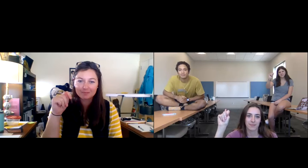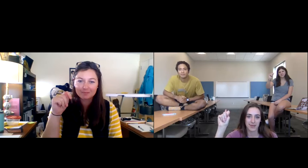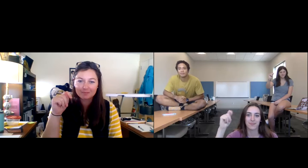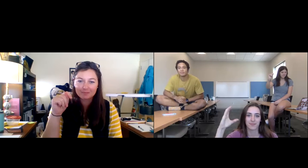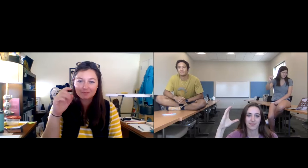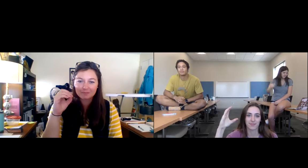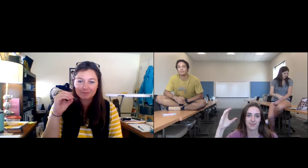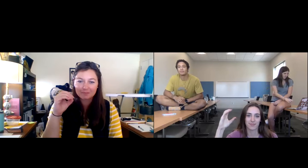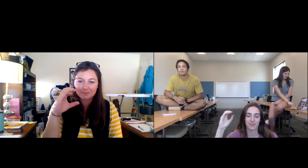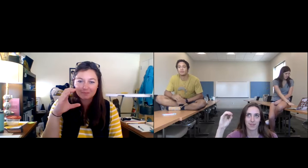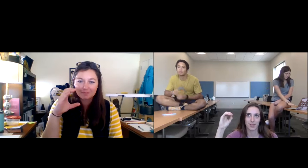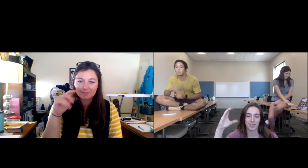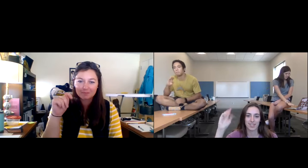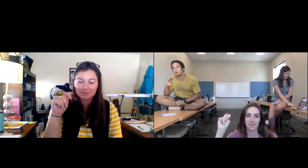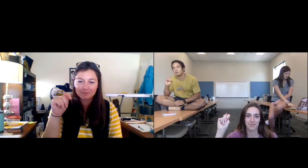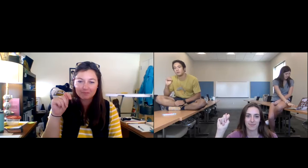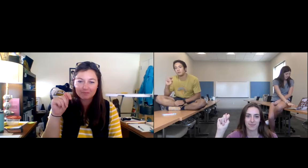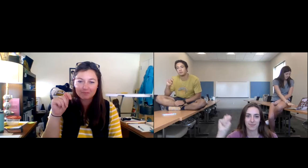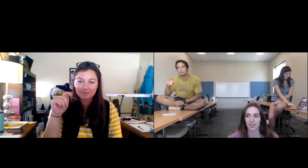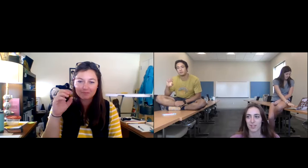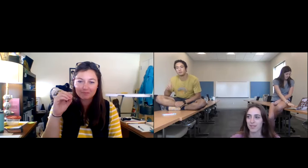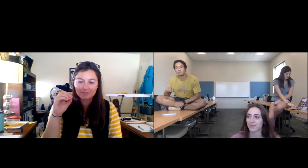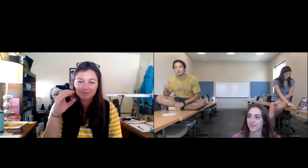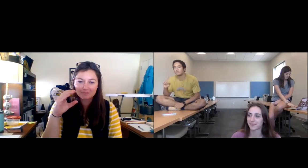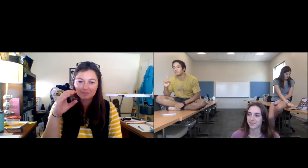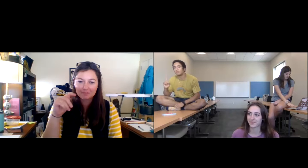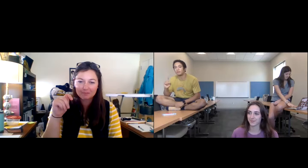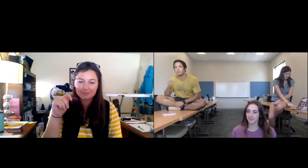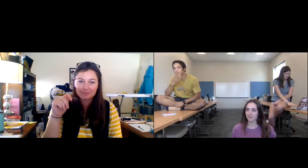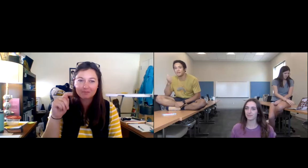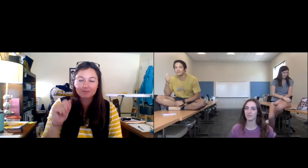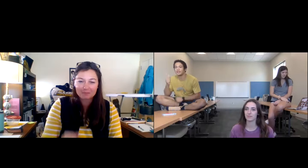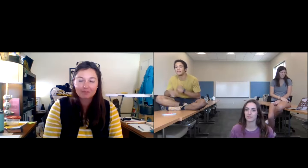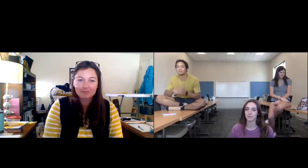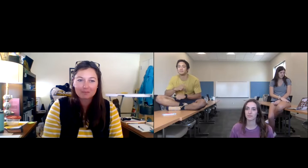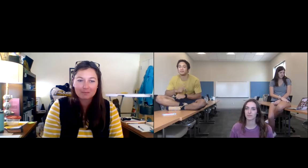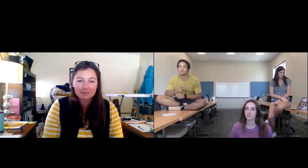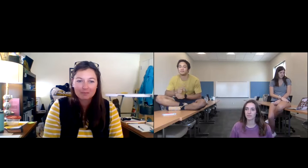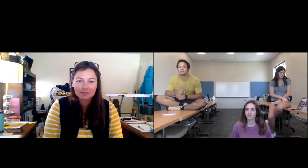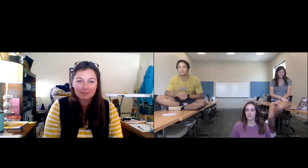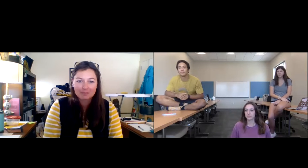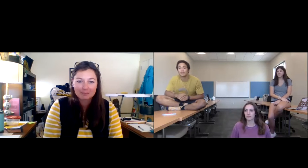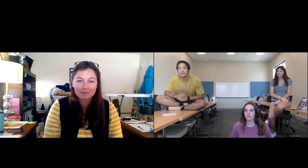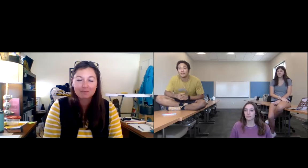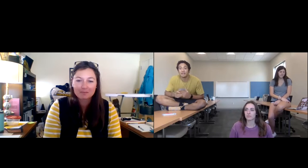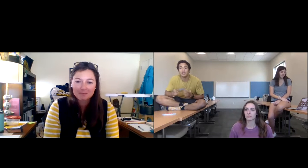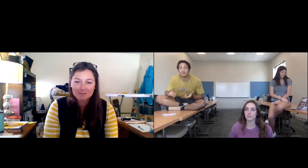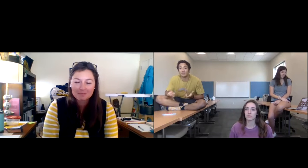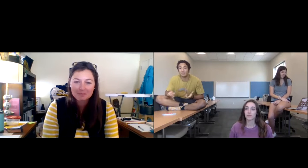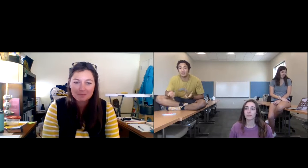Yep. O-C. October. It's one of the best times of year. If you've ever been